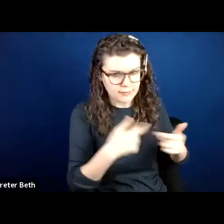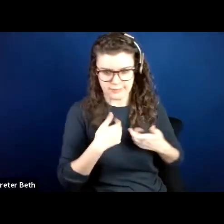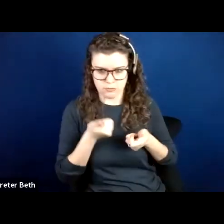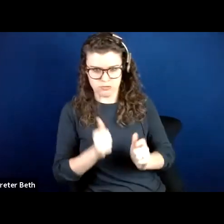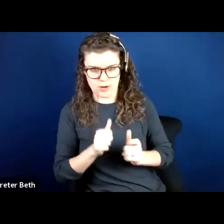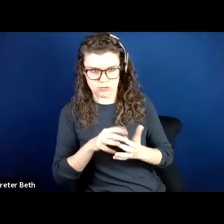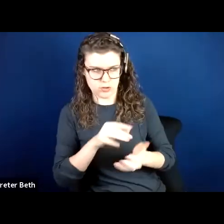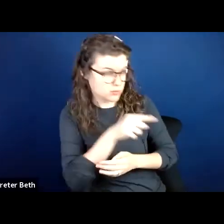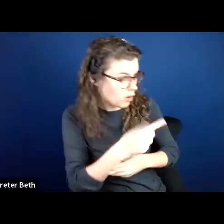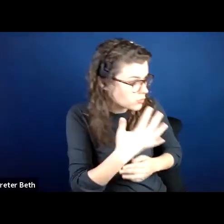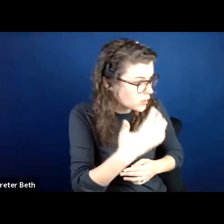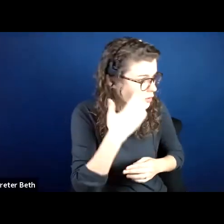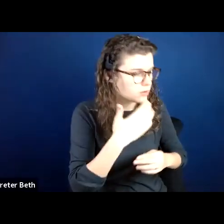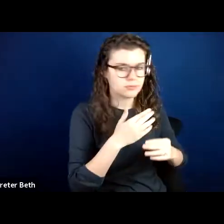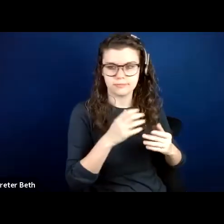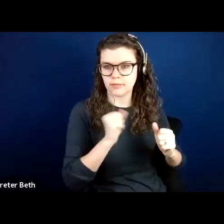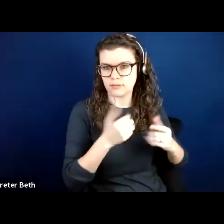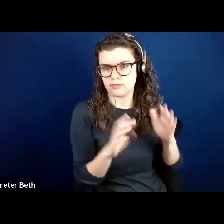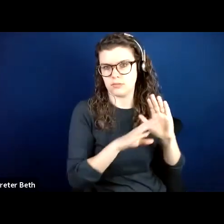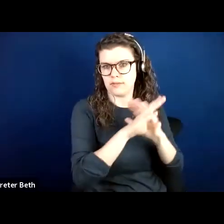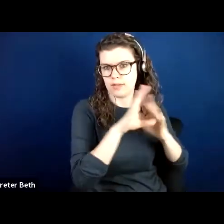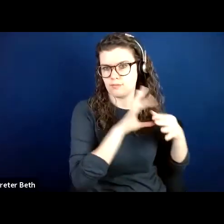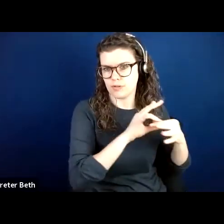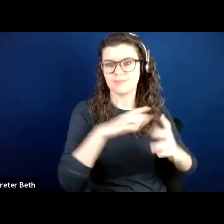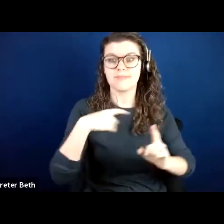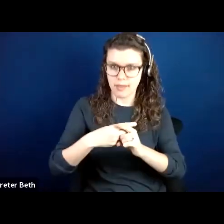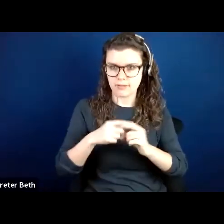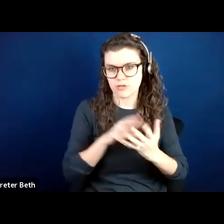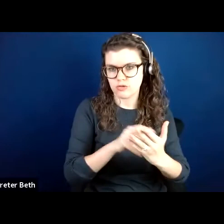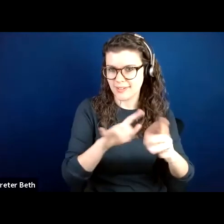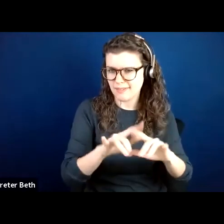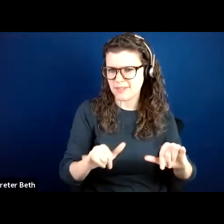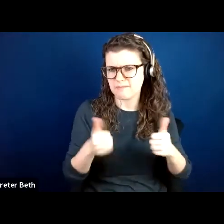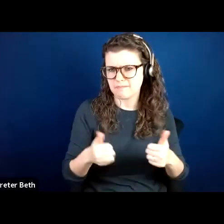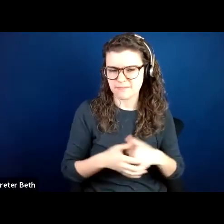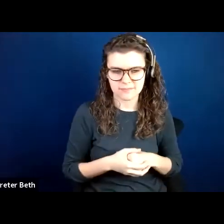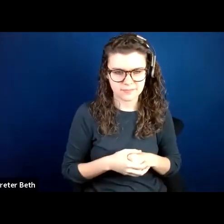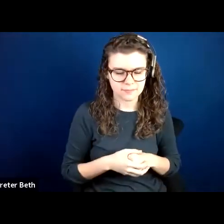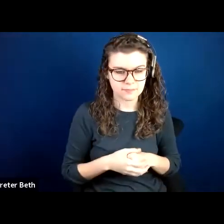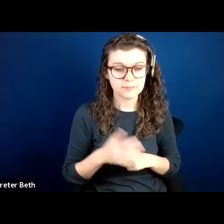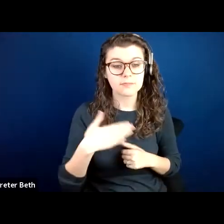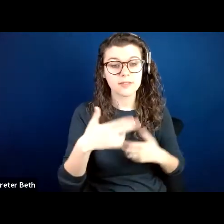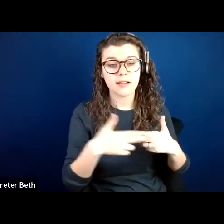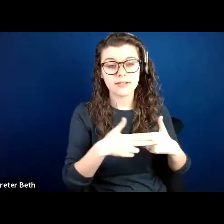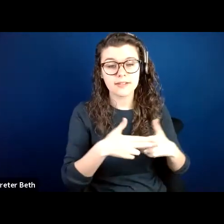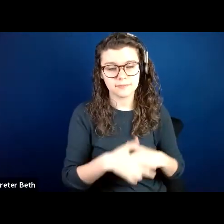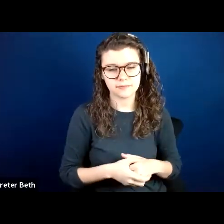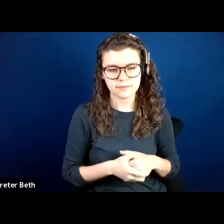know. Great way to build relationships and learn. I'm going to advance to slide 6